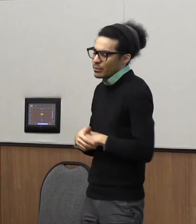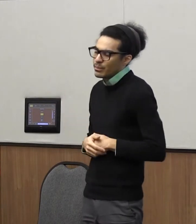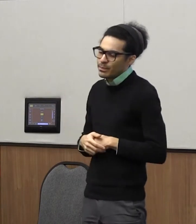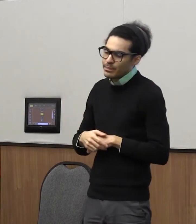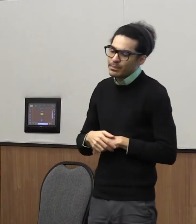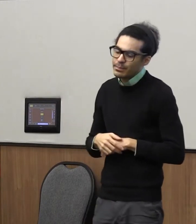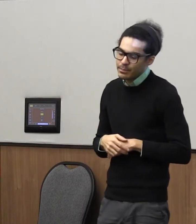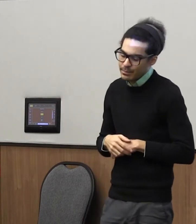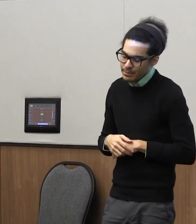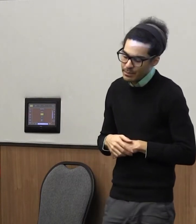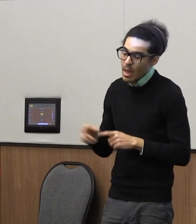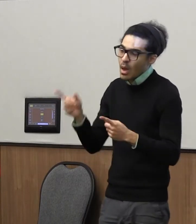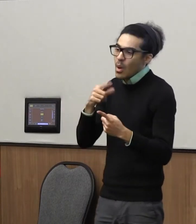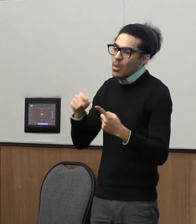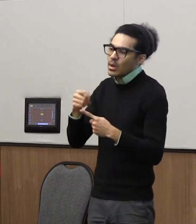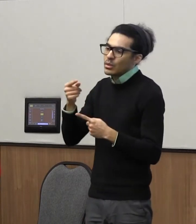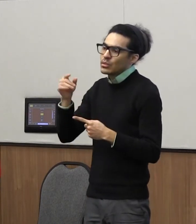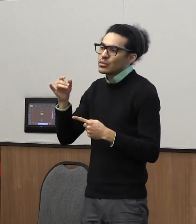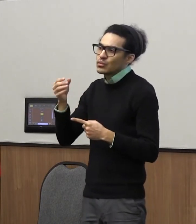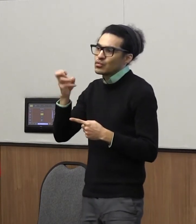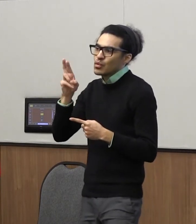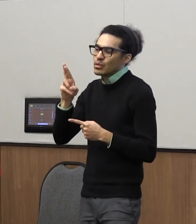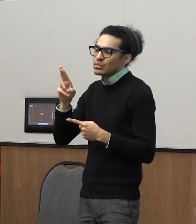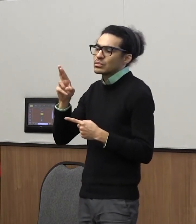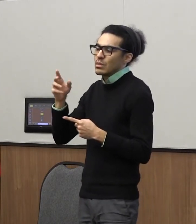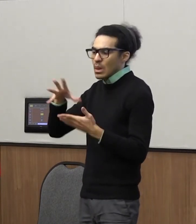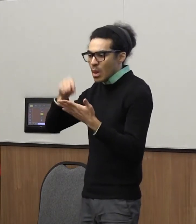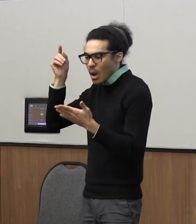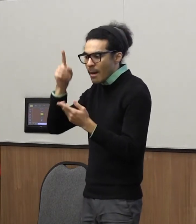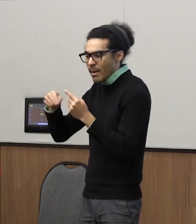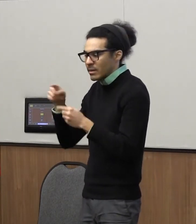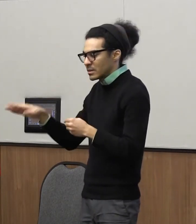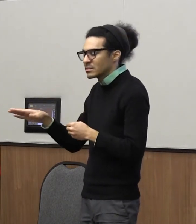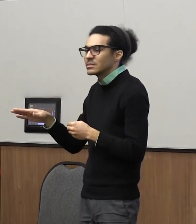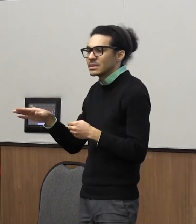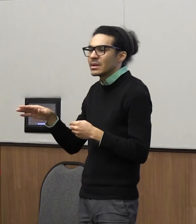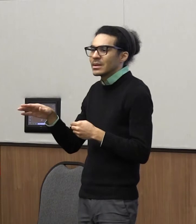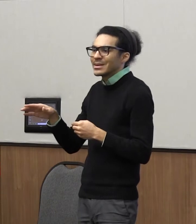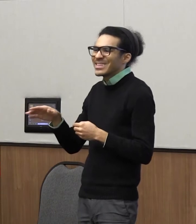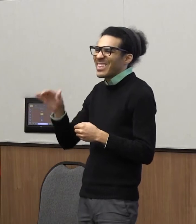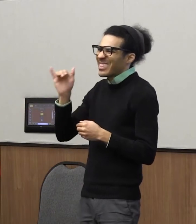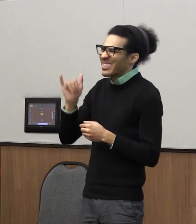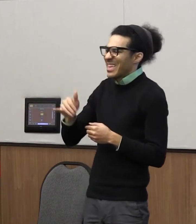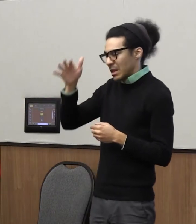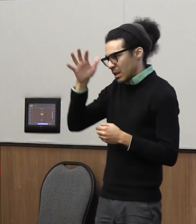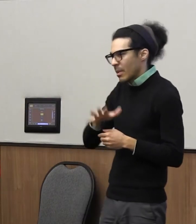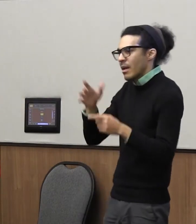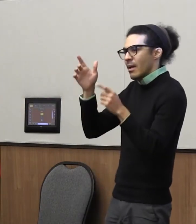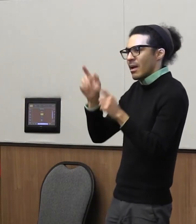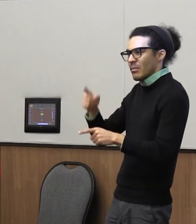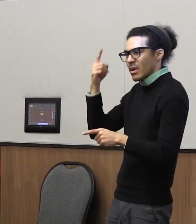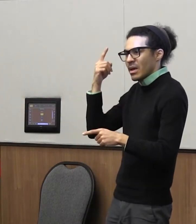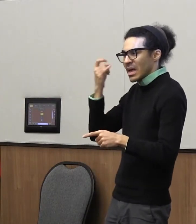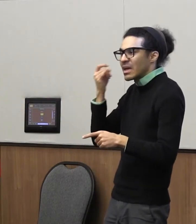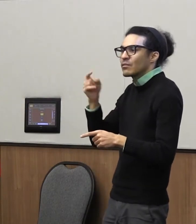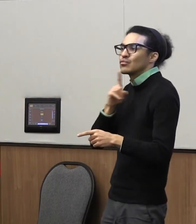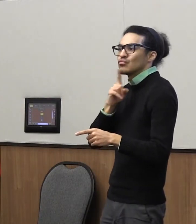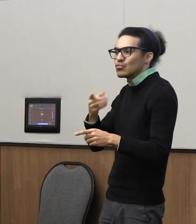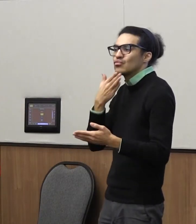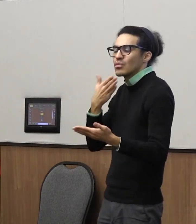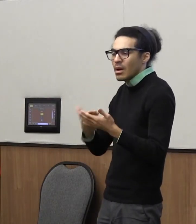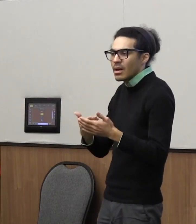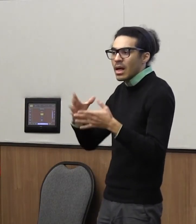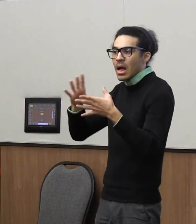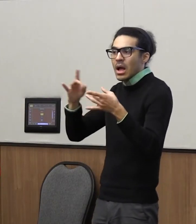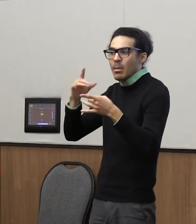Shaw heard of Gandhi's death, he sadly said, "This is what men get for being too good." The comment